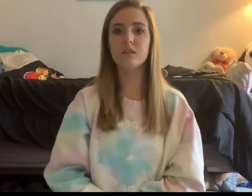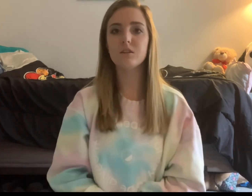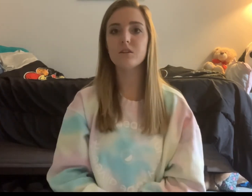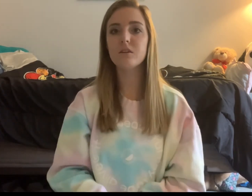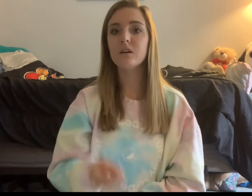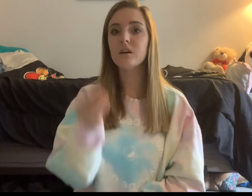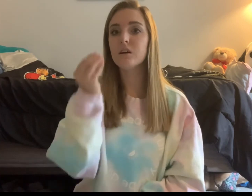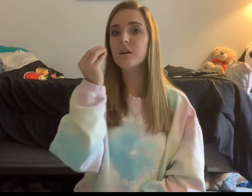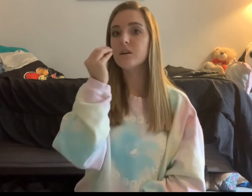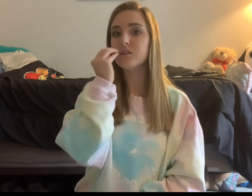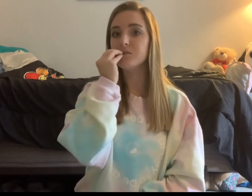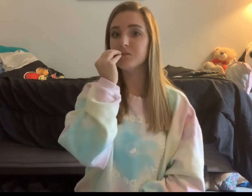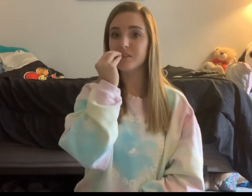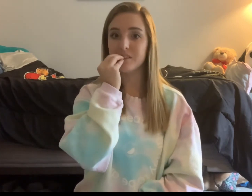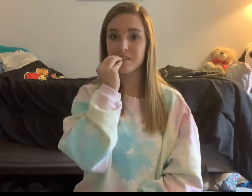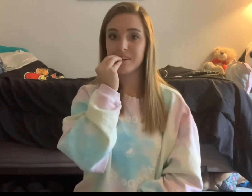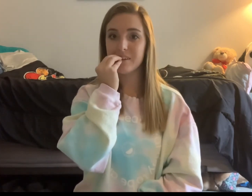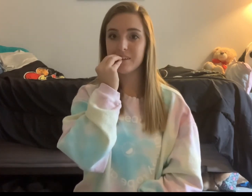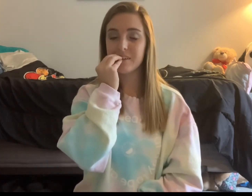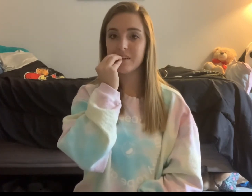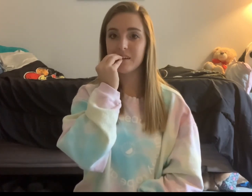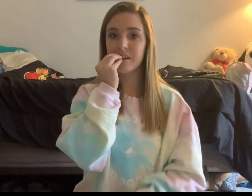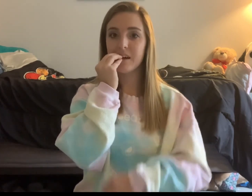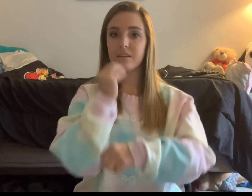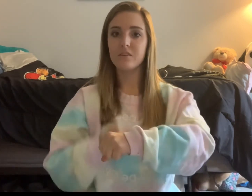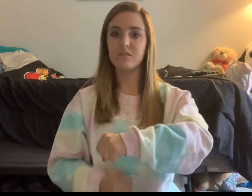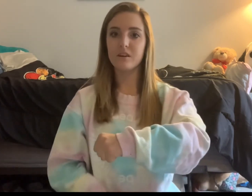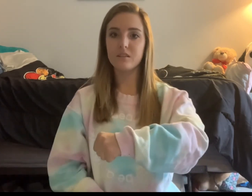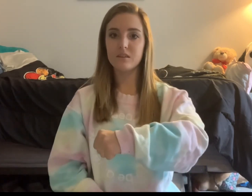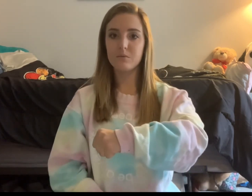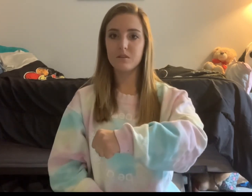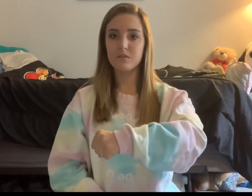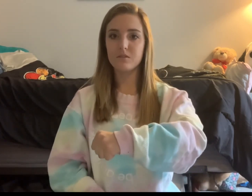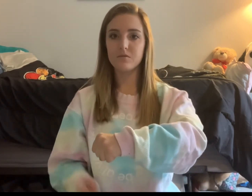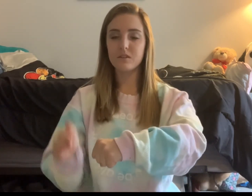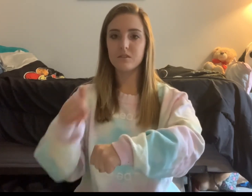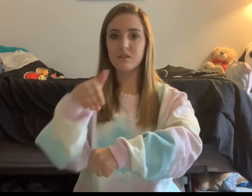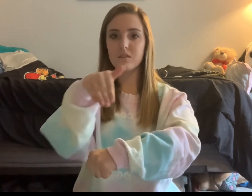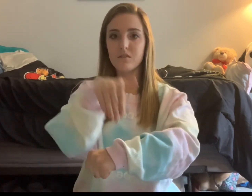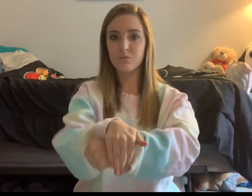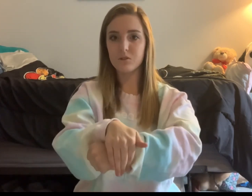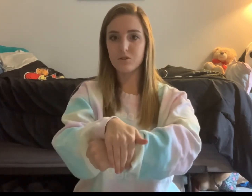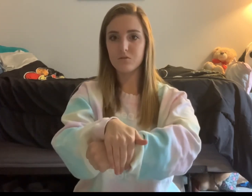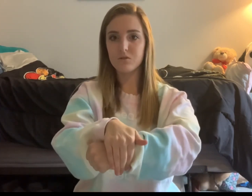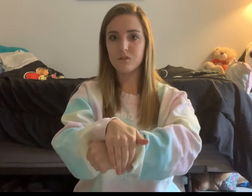Dinner, you do the eat again, and then your non-dominant is in a fist and your other one shoots over top.